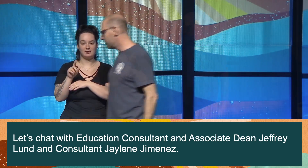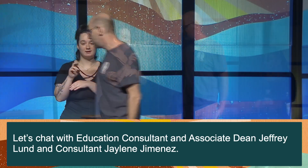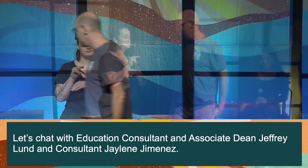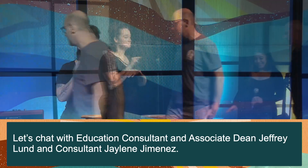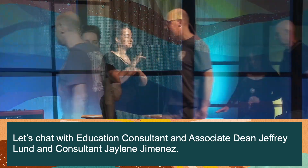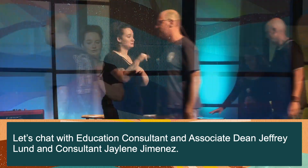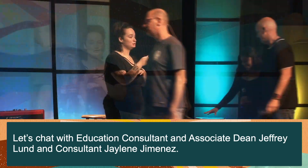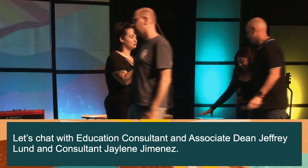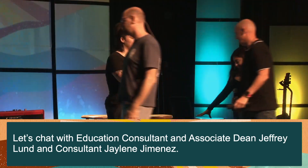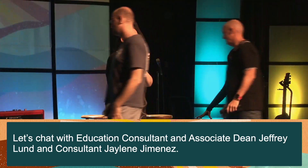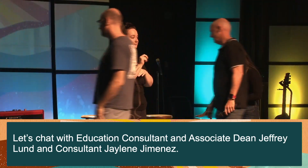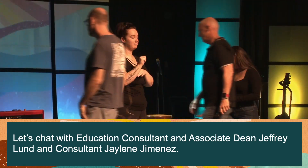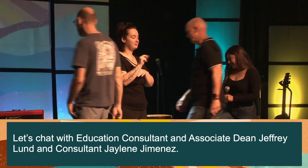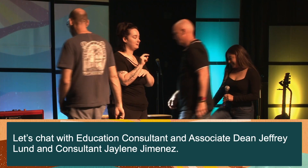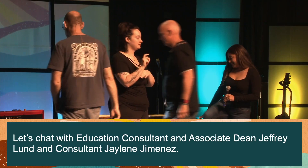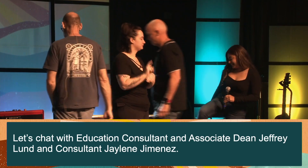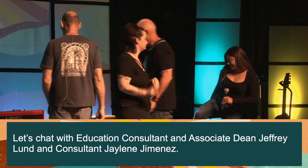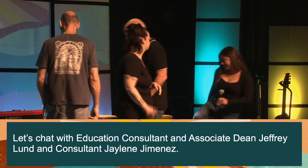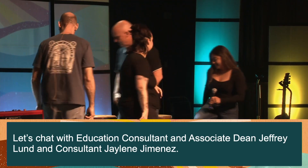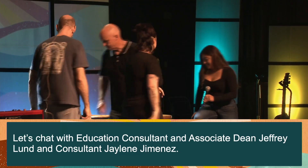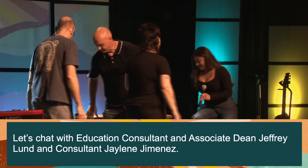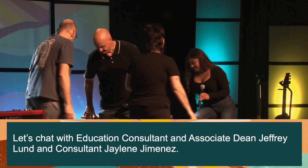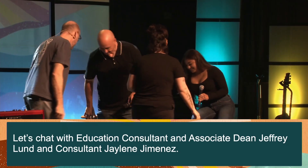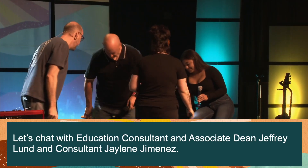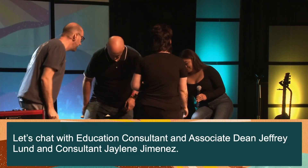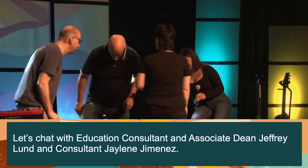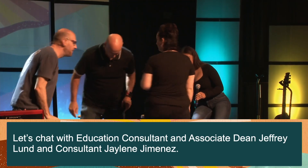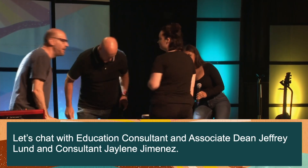little conversation.